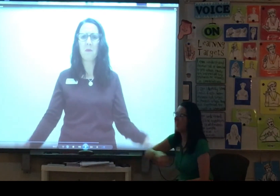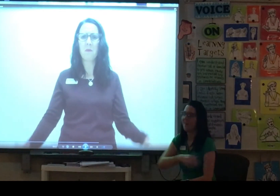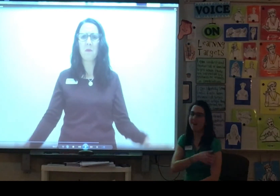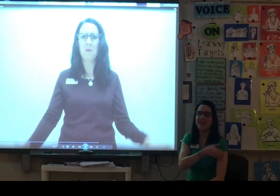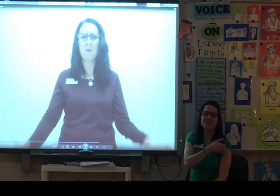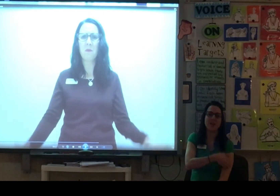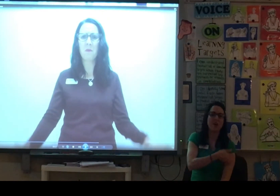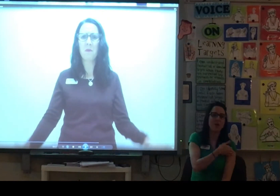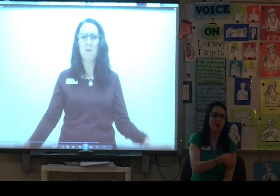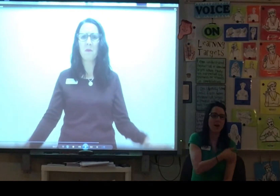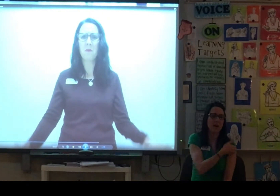Alright, so,